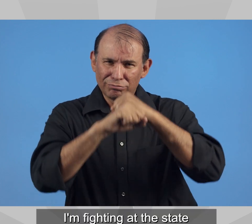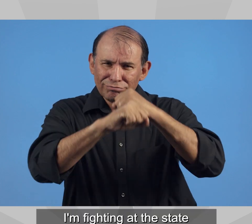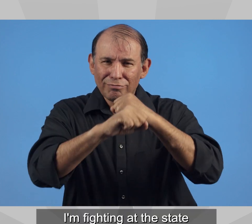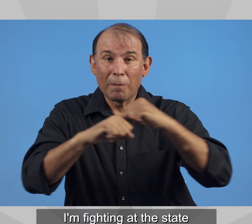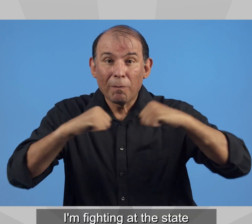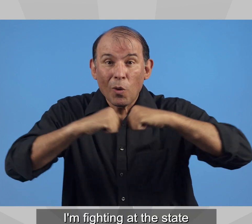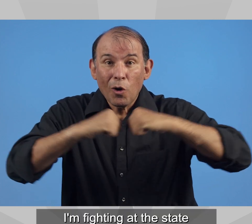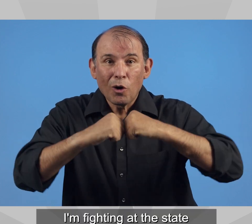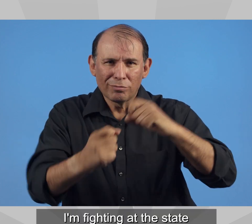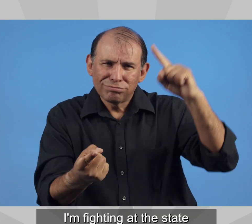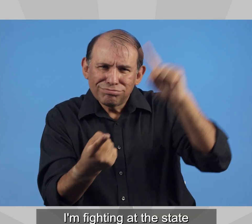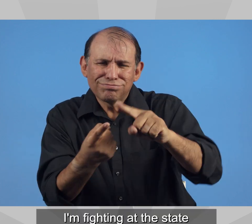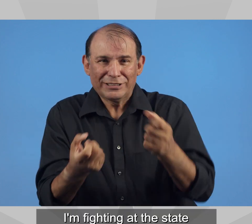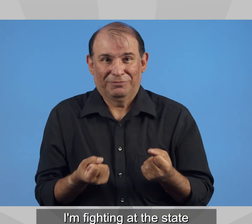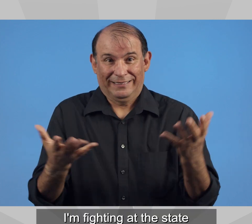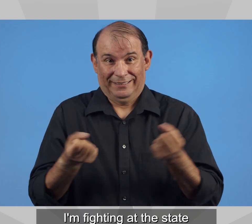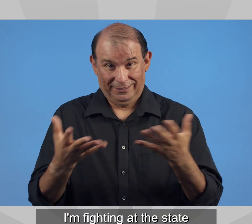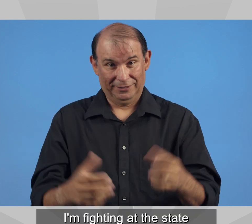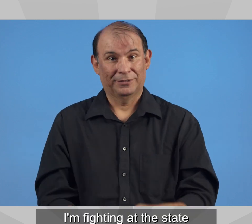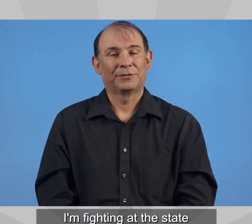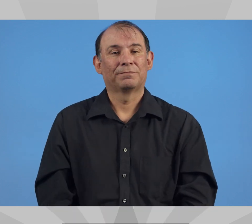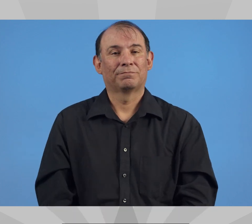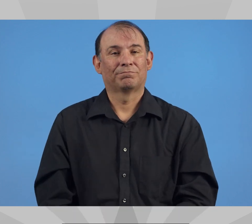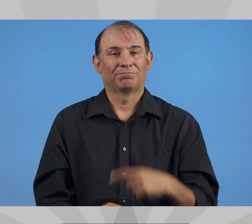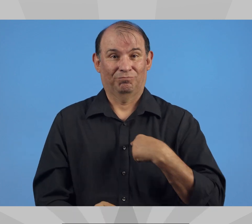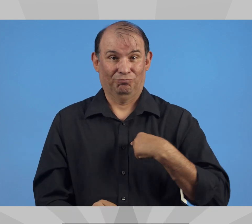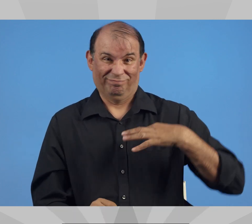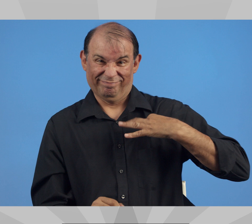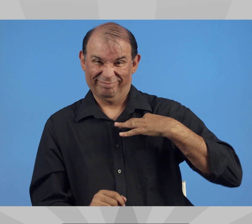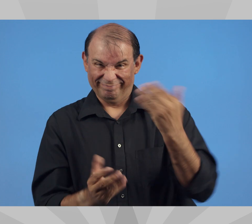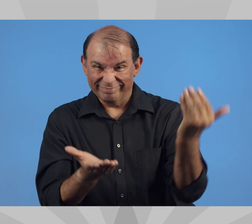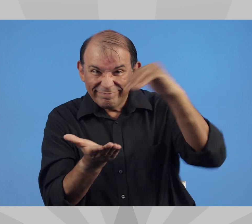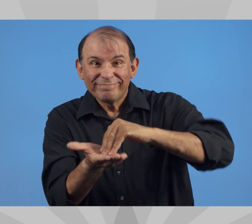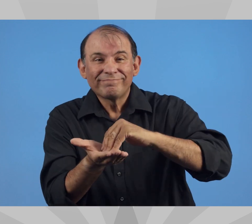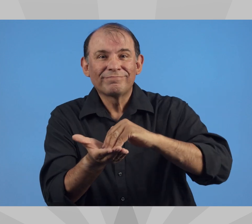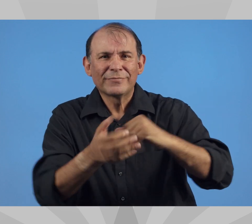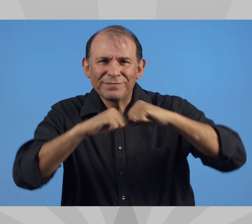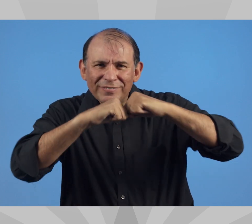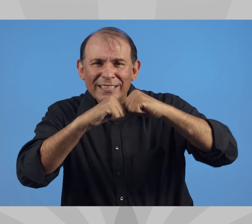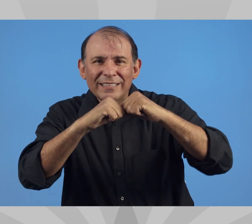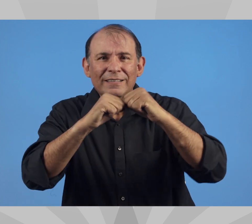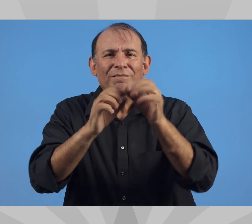I'm fighting at the state legislature to secure the border and reduce spending.